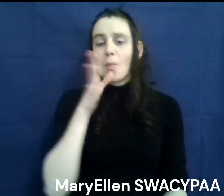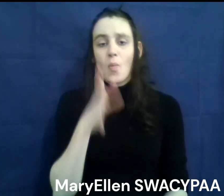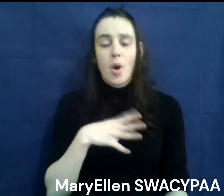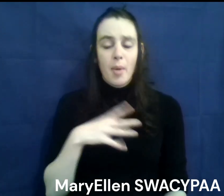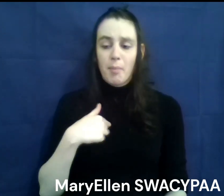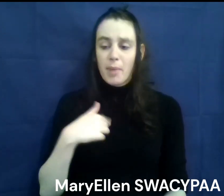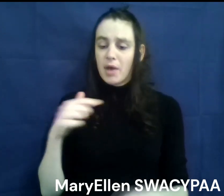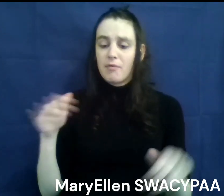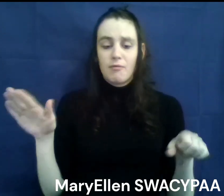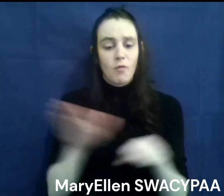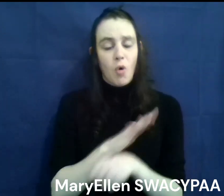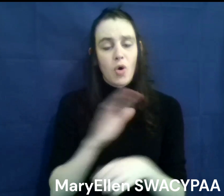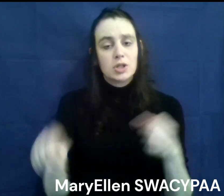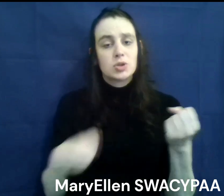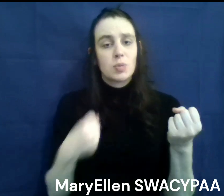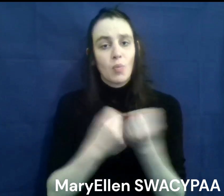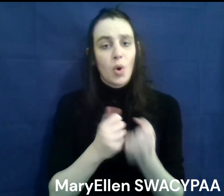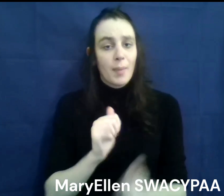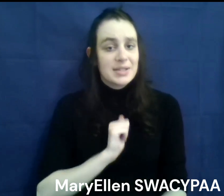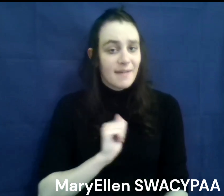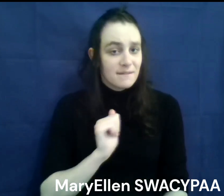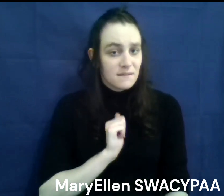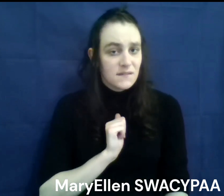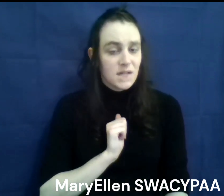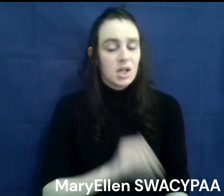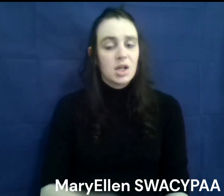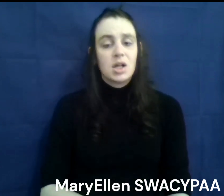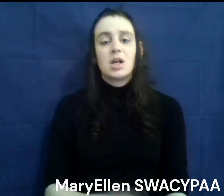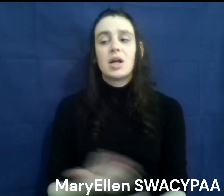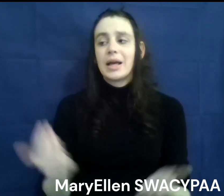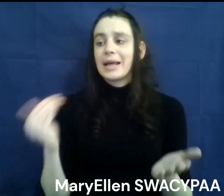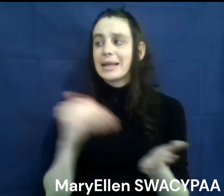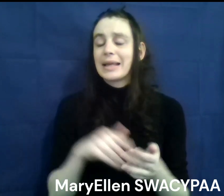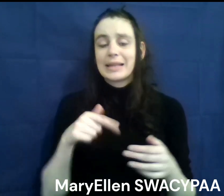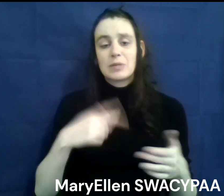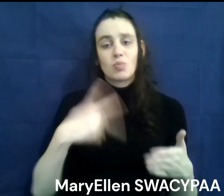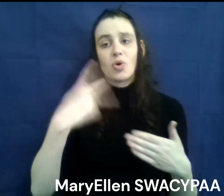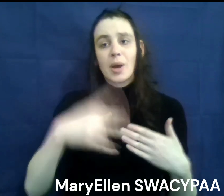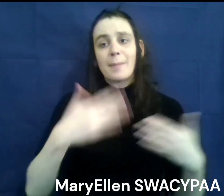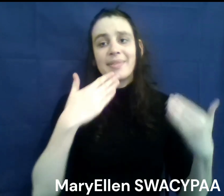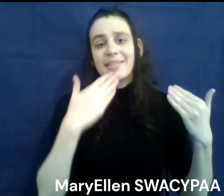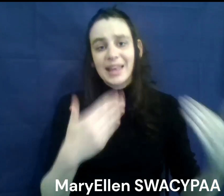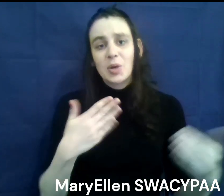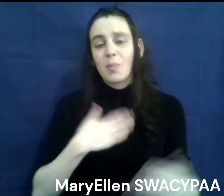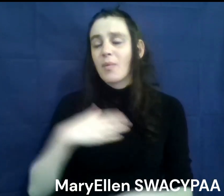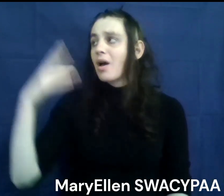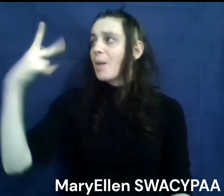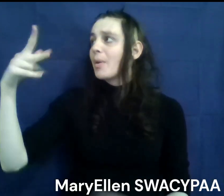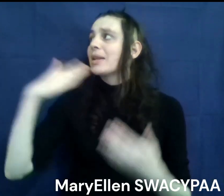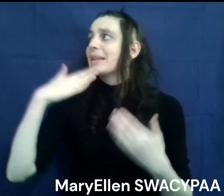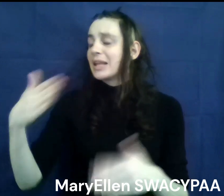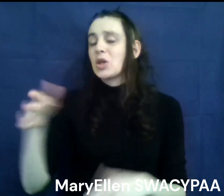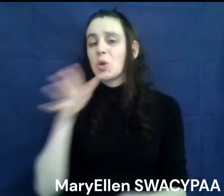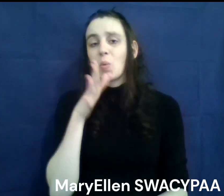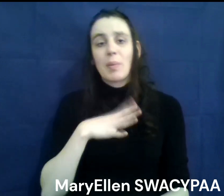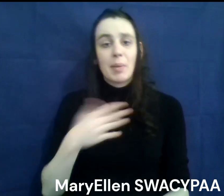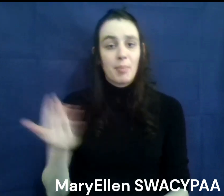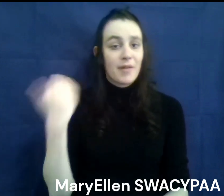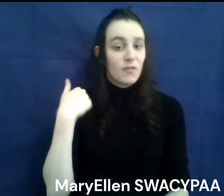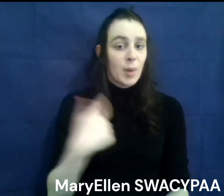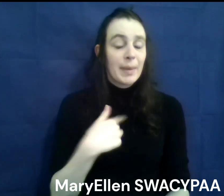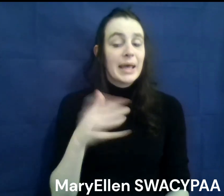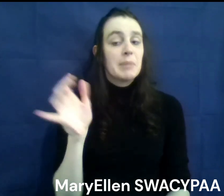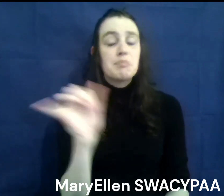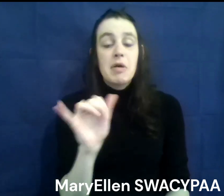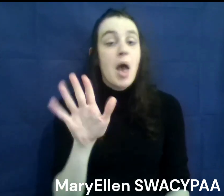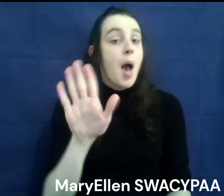self-supportive. And again, thank this program, thank my higher power and the women who came before me, and even the men. Give a shout